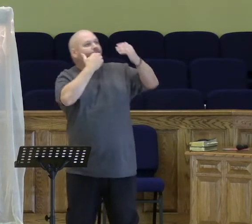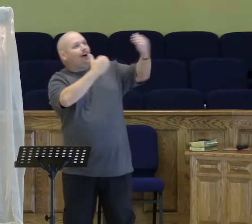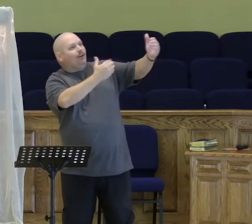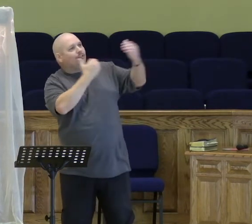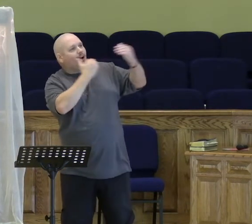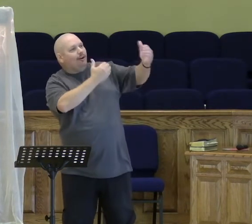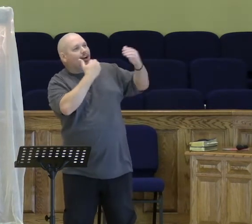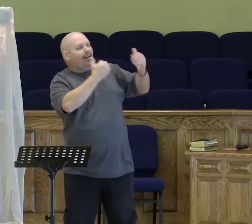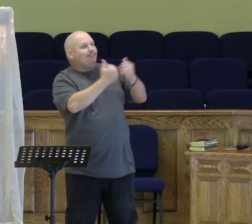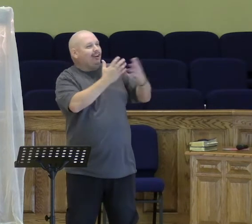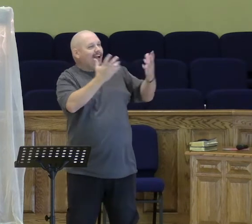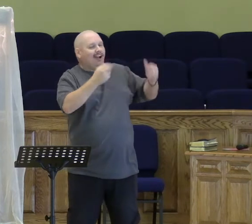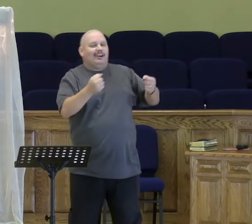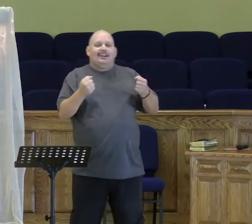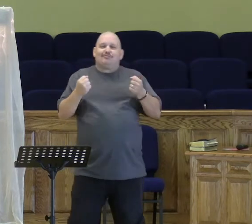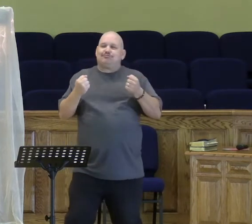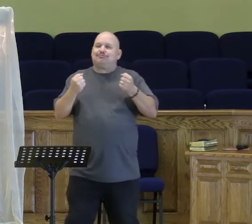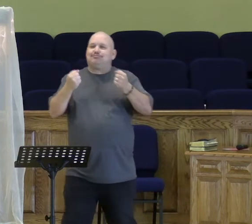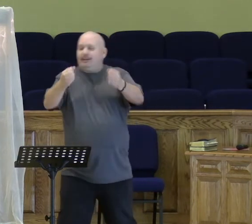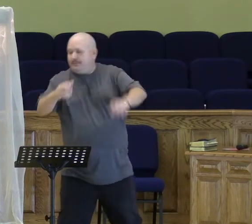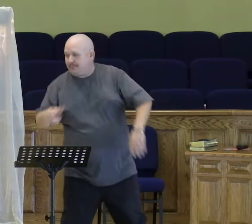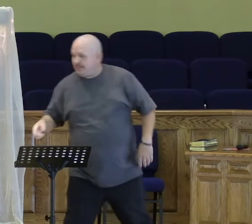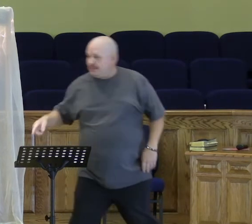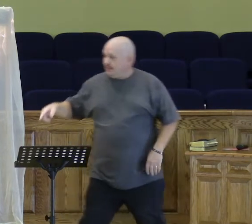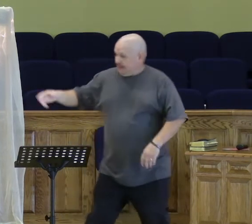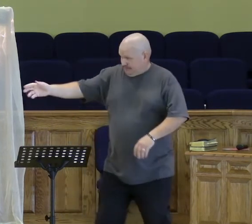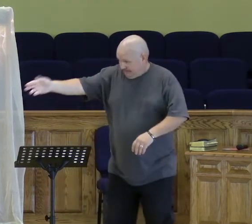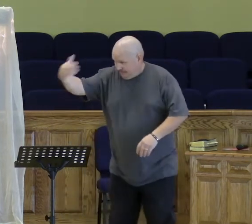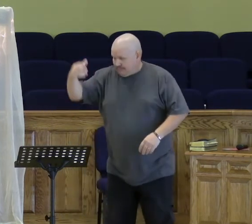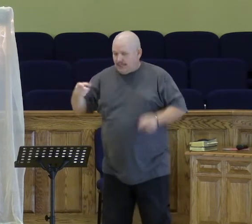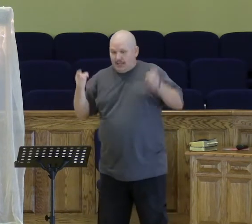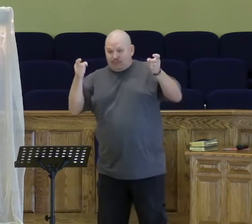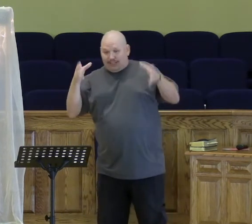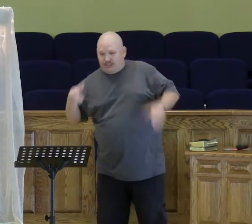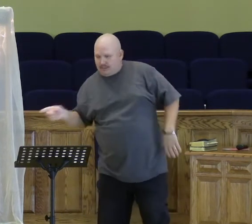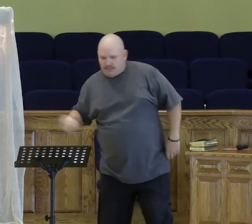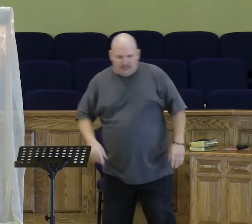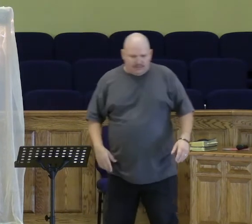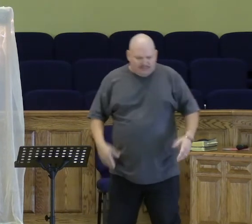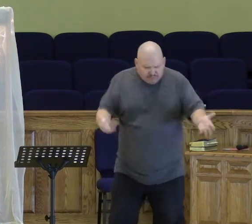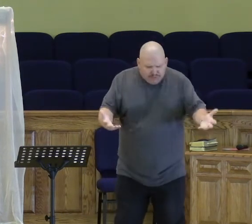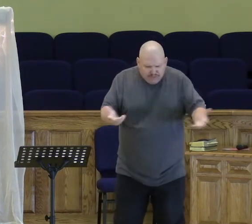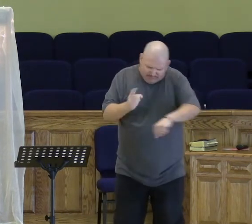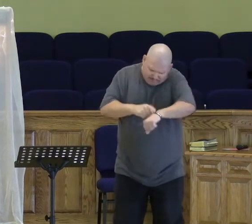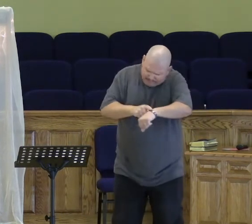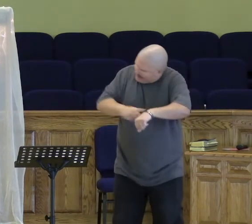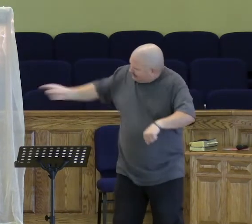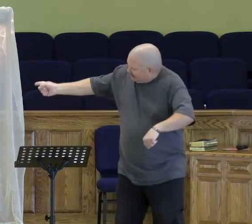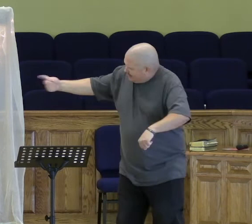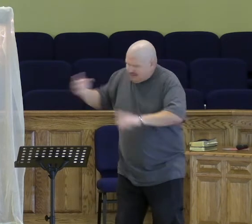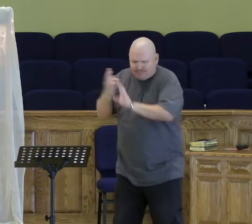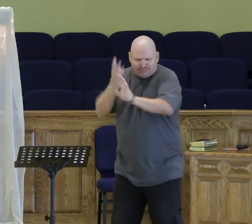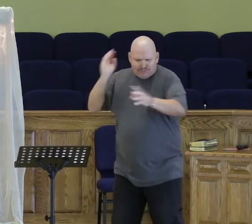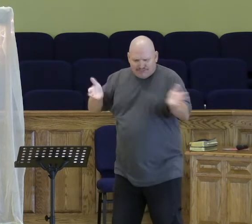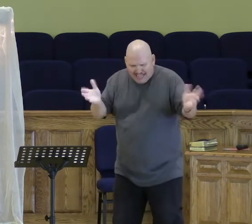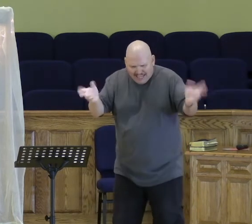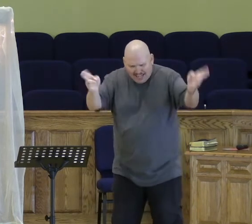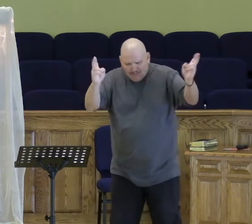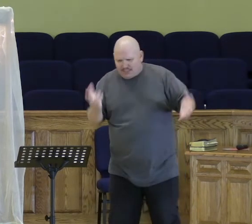free. Thank you so much. And I drive off. So the manager says, man, look at how long this line is.